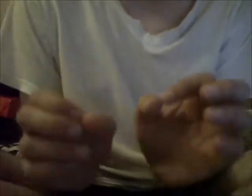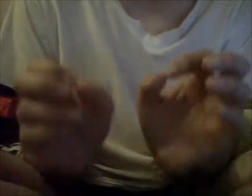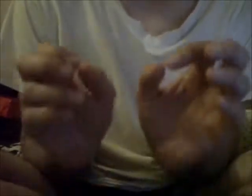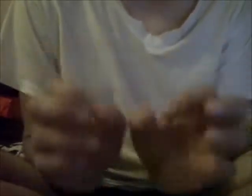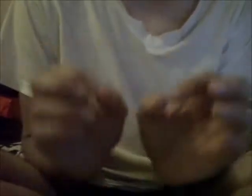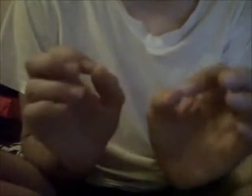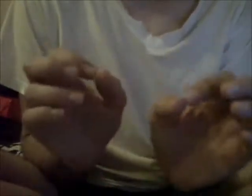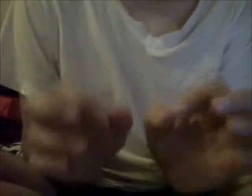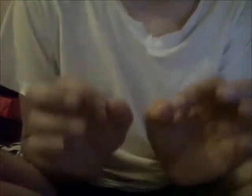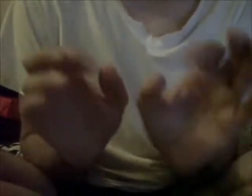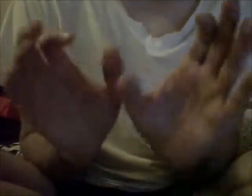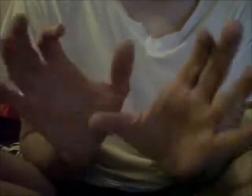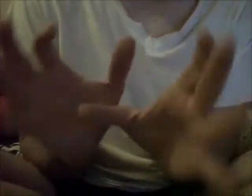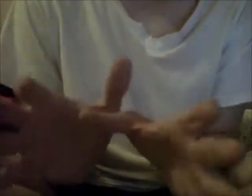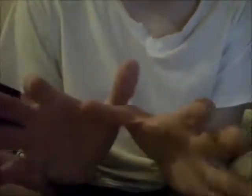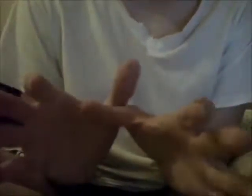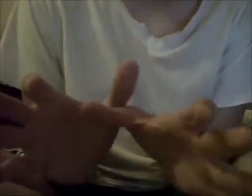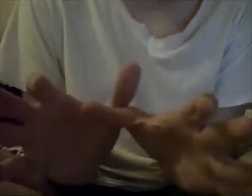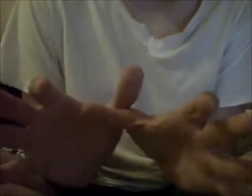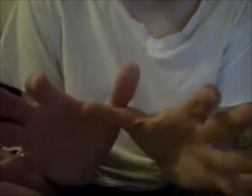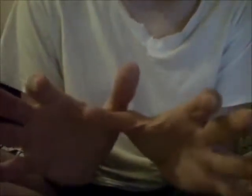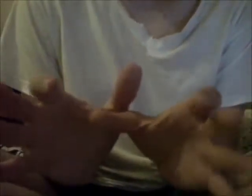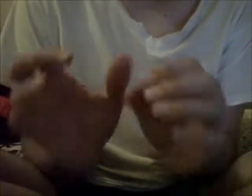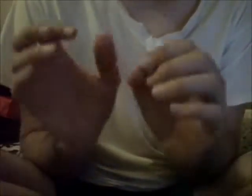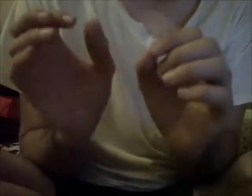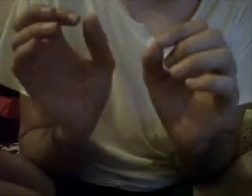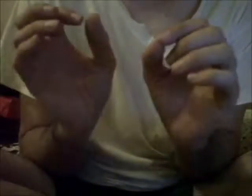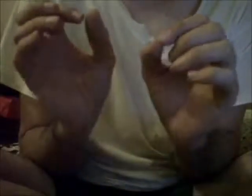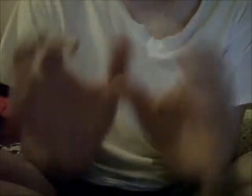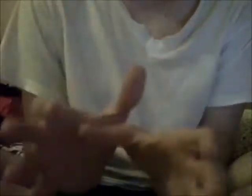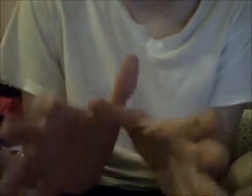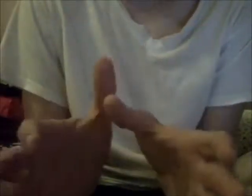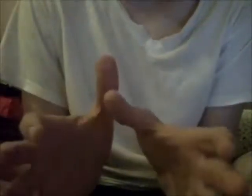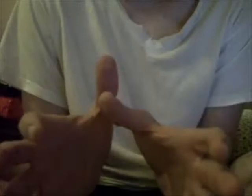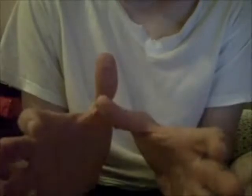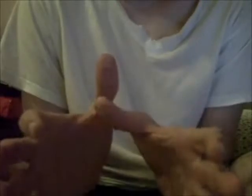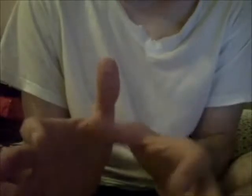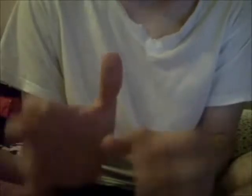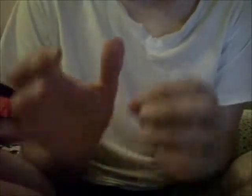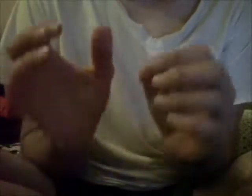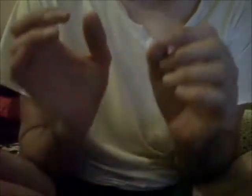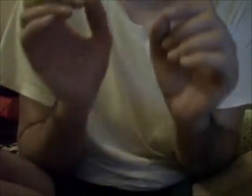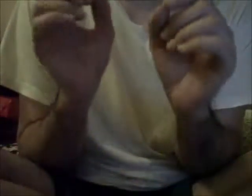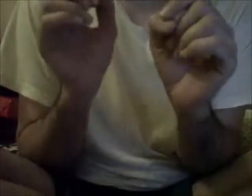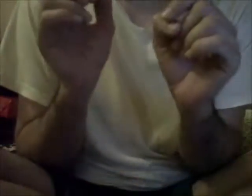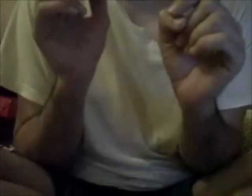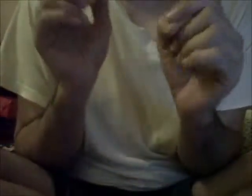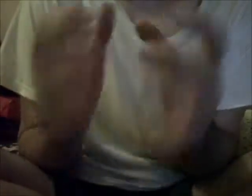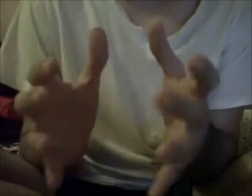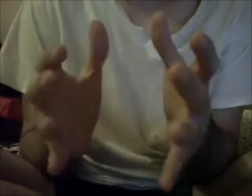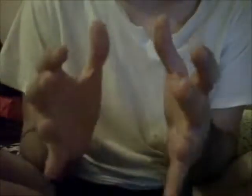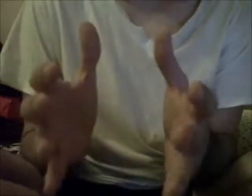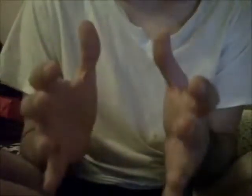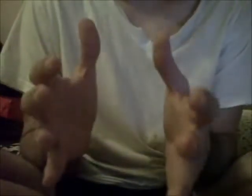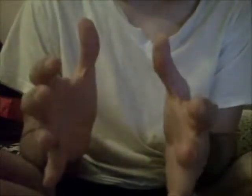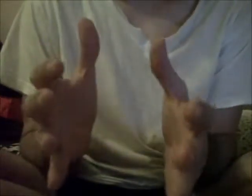that every time I hear that, it pisses me off, and I just want to scream because